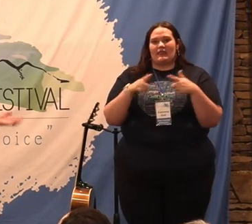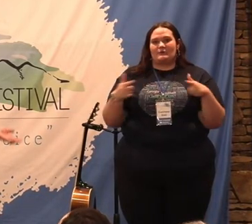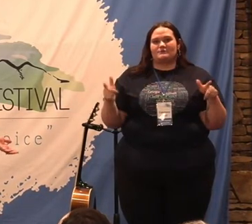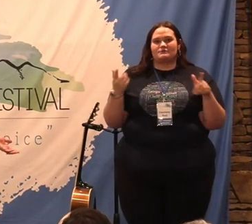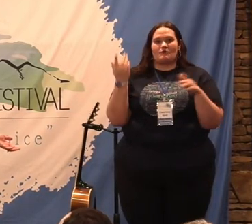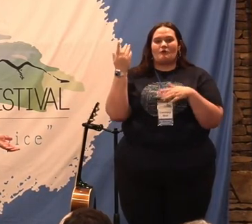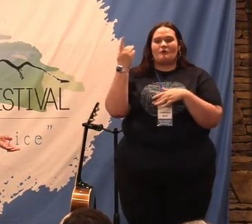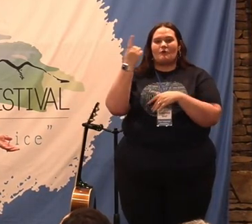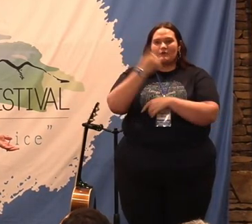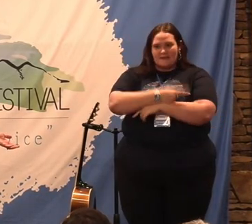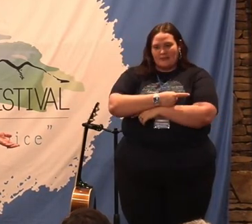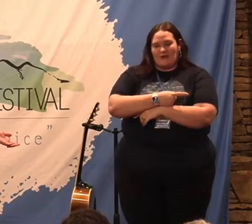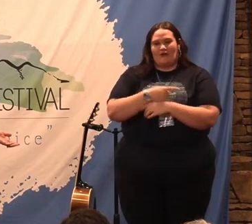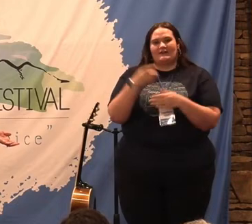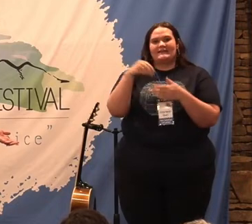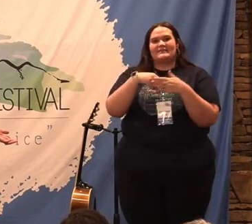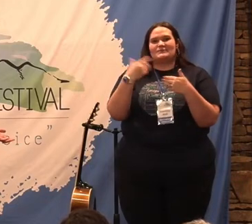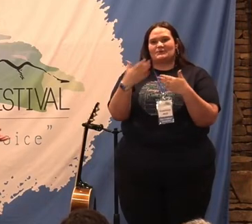day long.